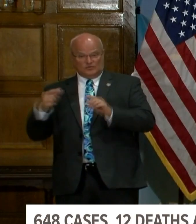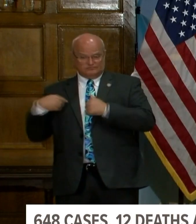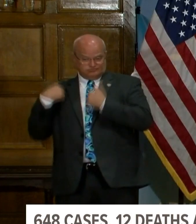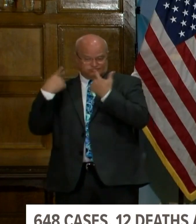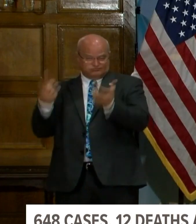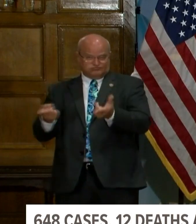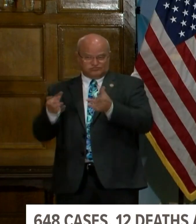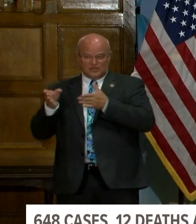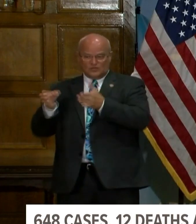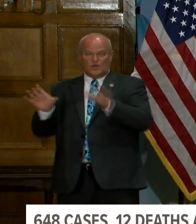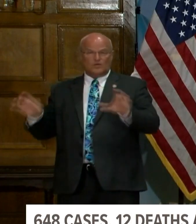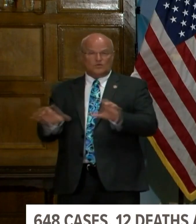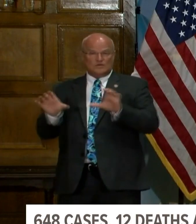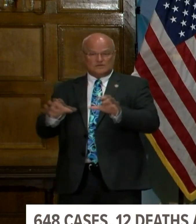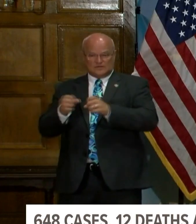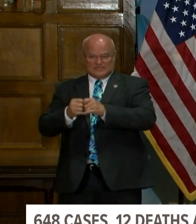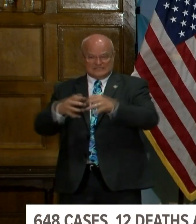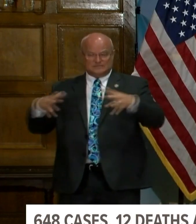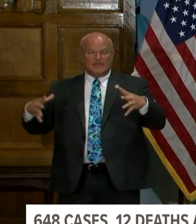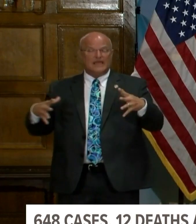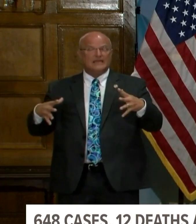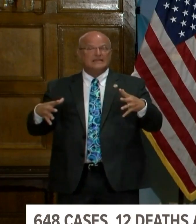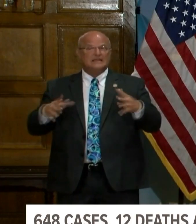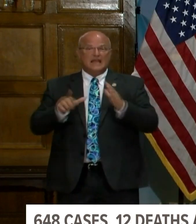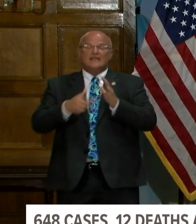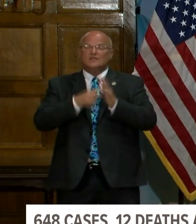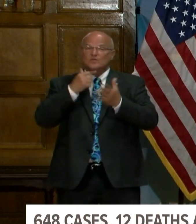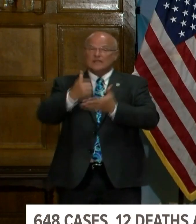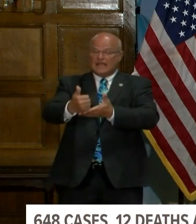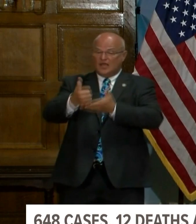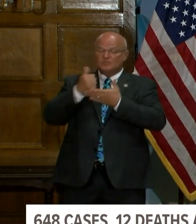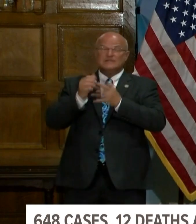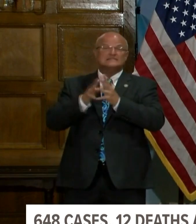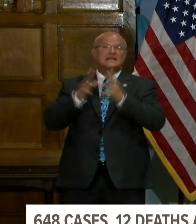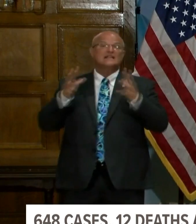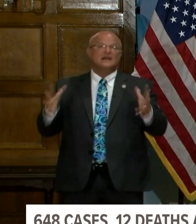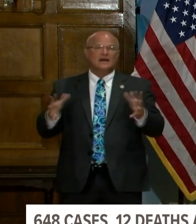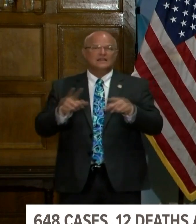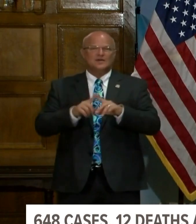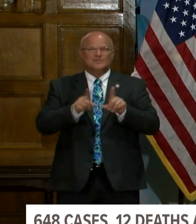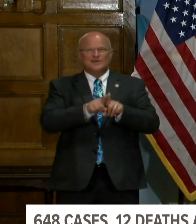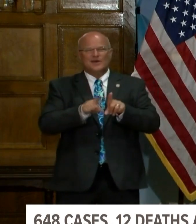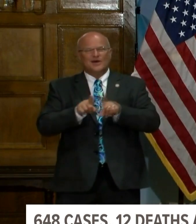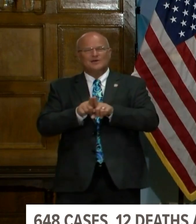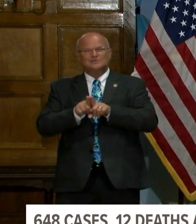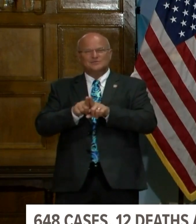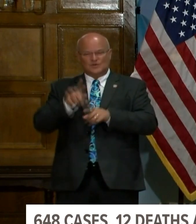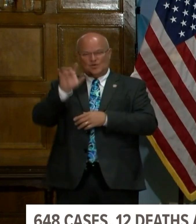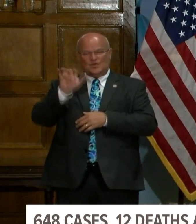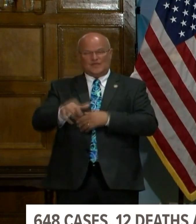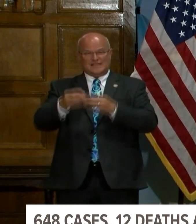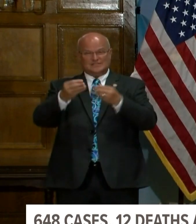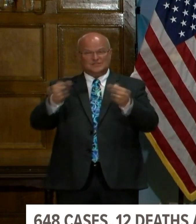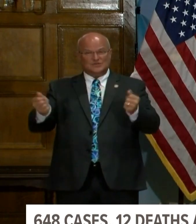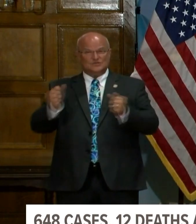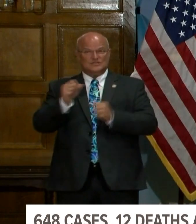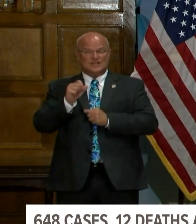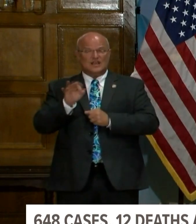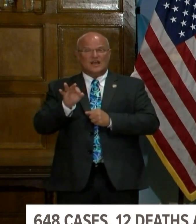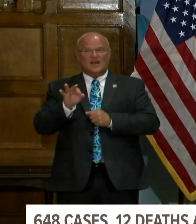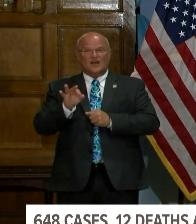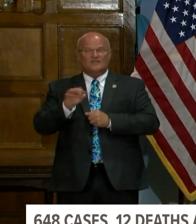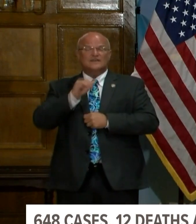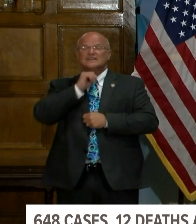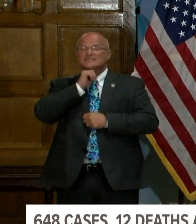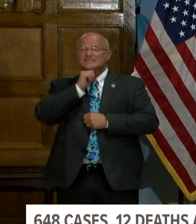doing and the directions that we need to expand. This has really helped us a lot, but also, you know, that solution